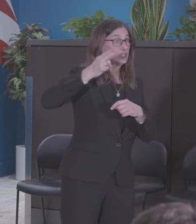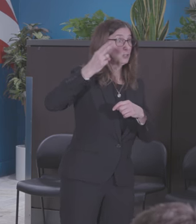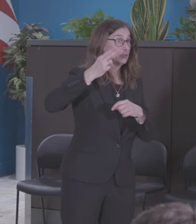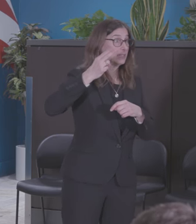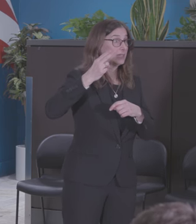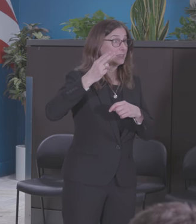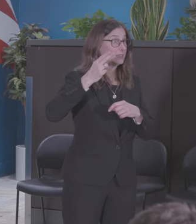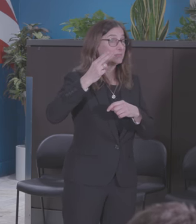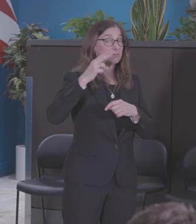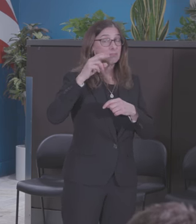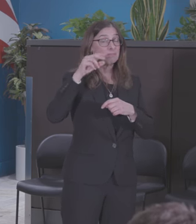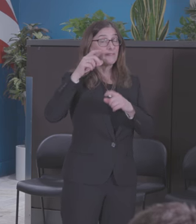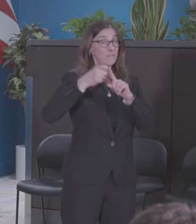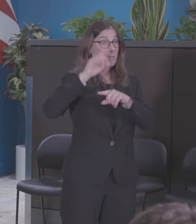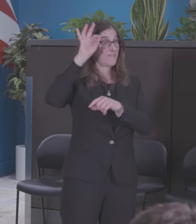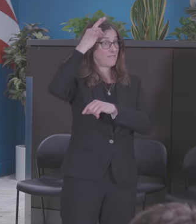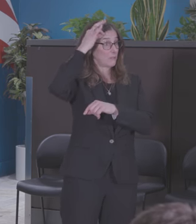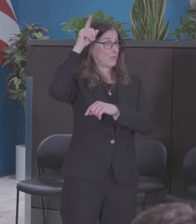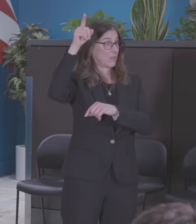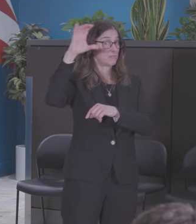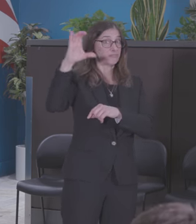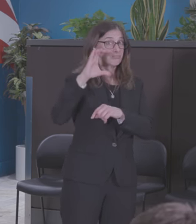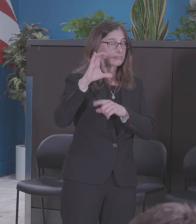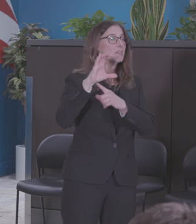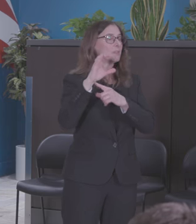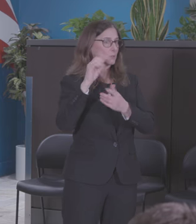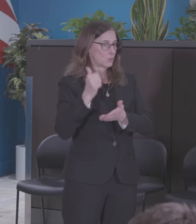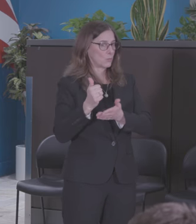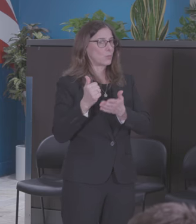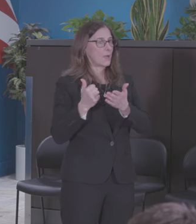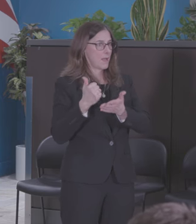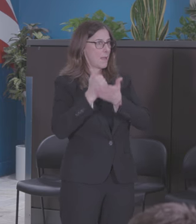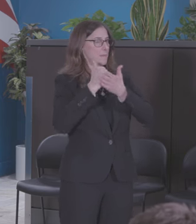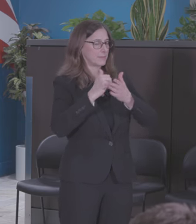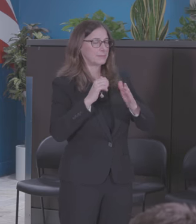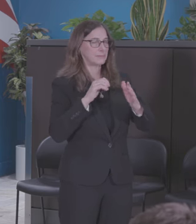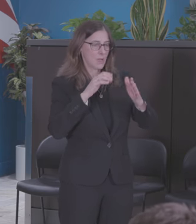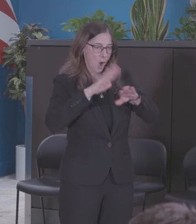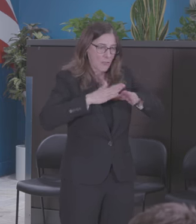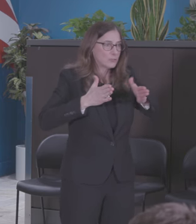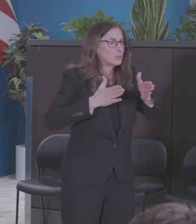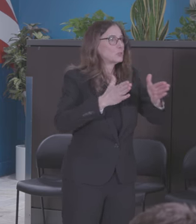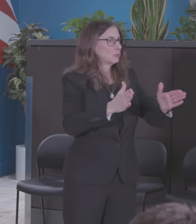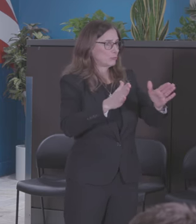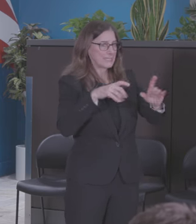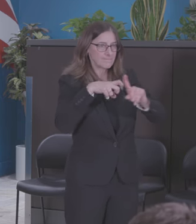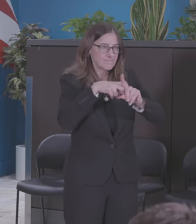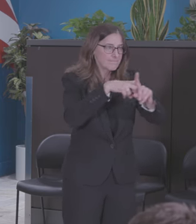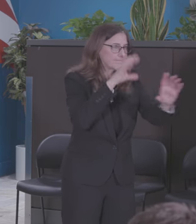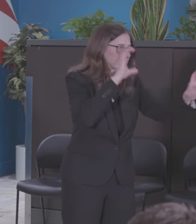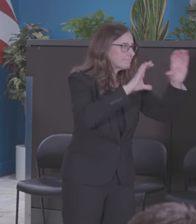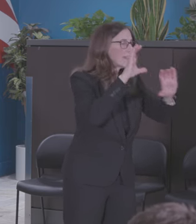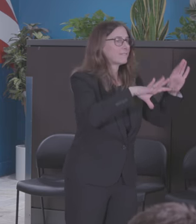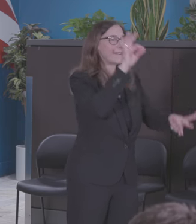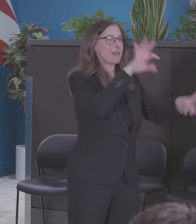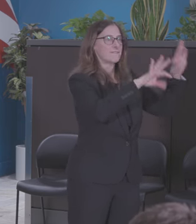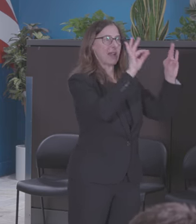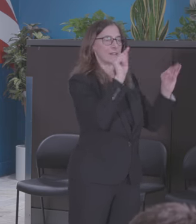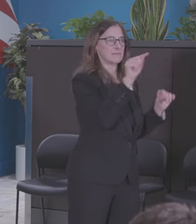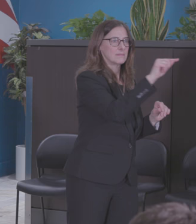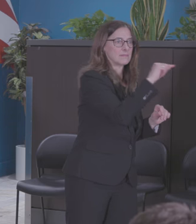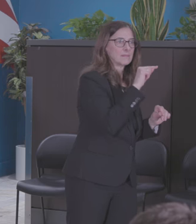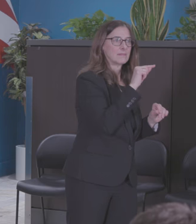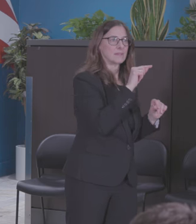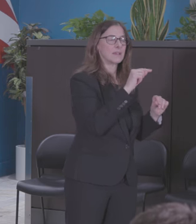our ability to conduct on-street outreach, to tackle homelessness, and to get our